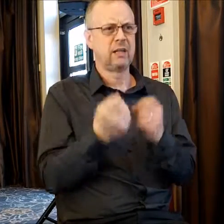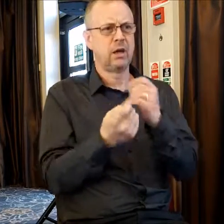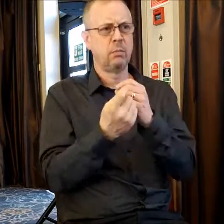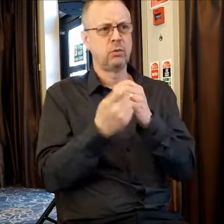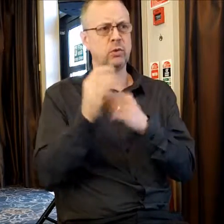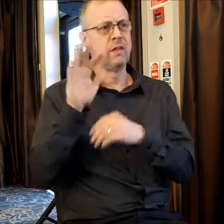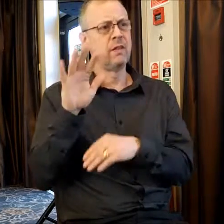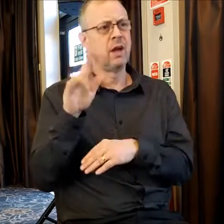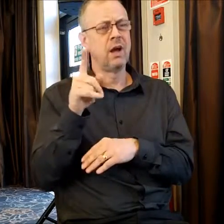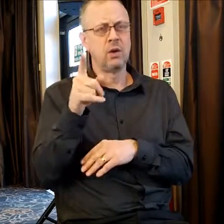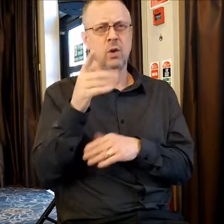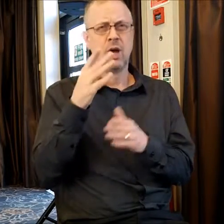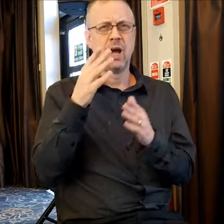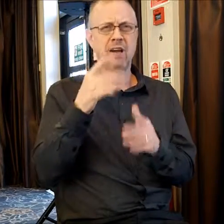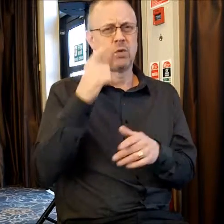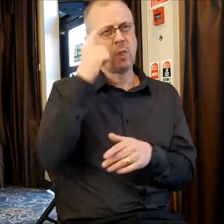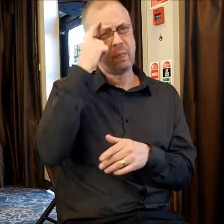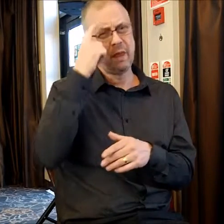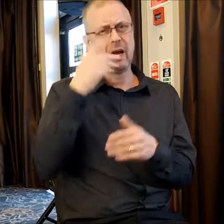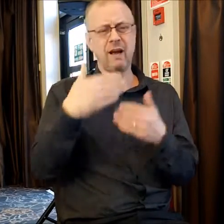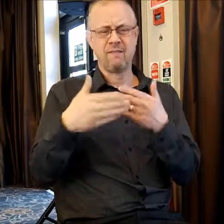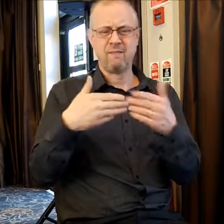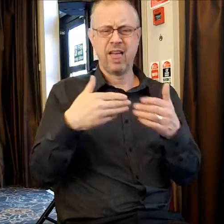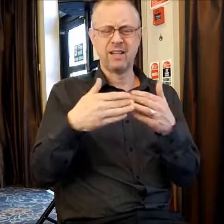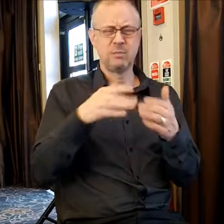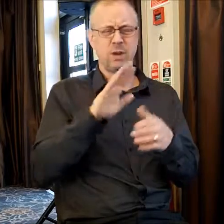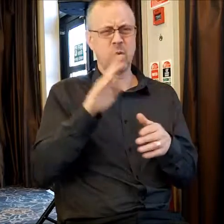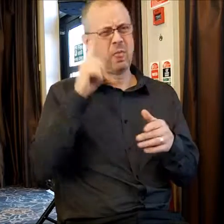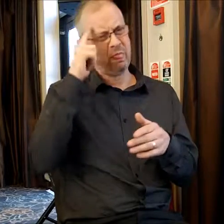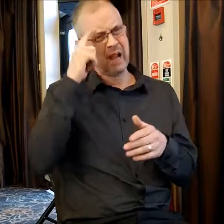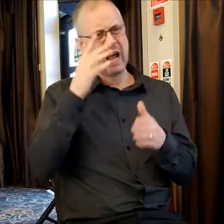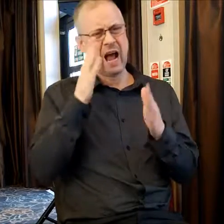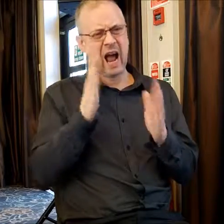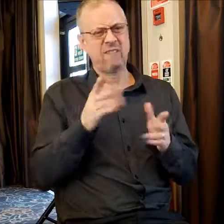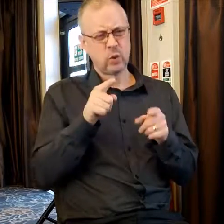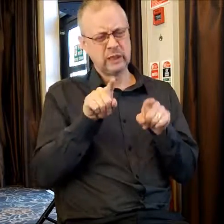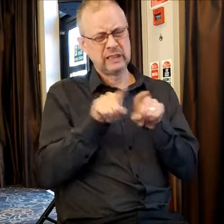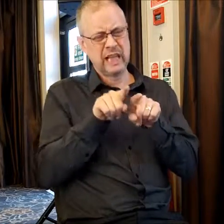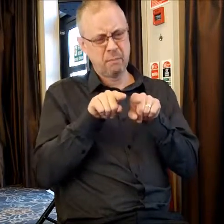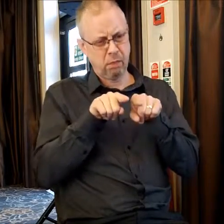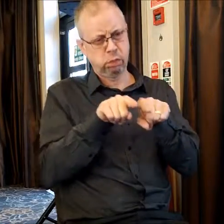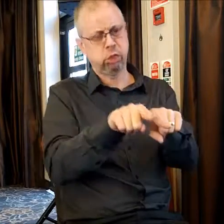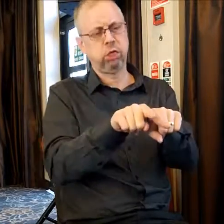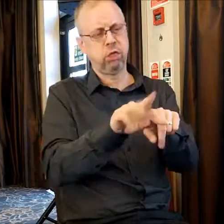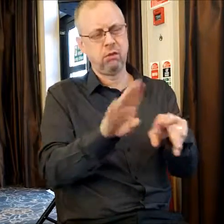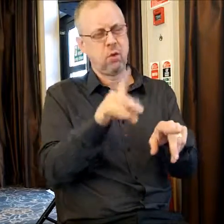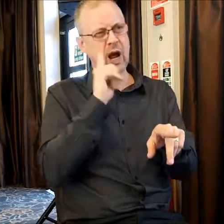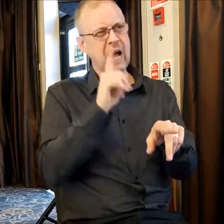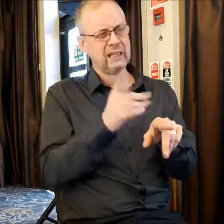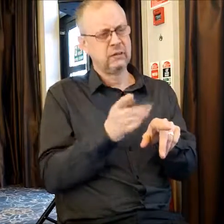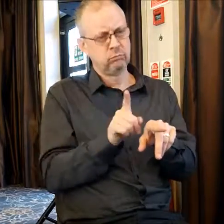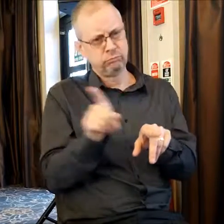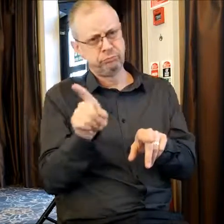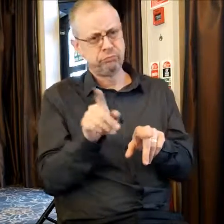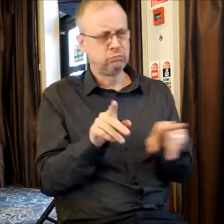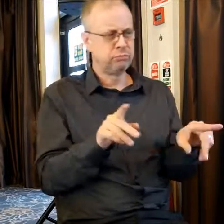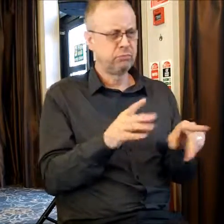as long as you can be flexible in your thinking, something that maybe we've lost here a little bit. You see lots of events promoting